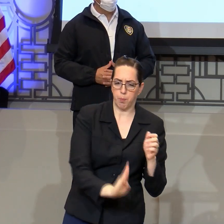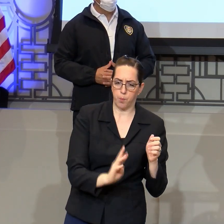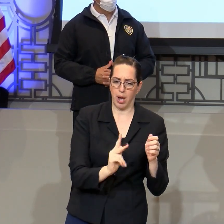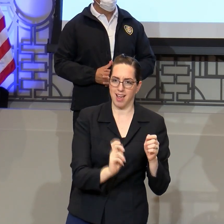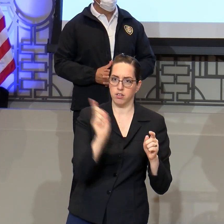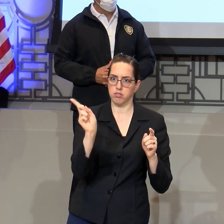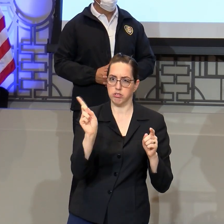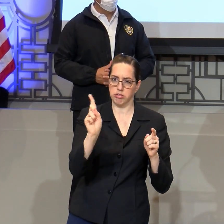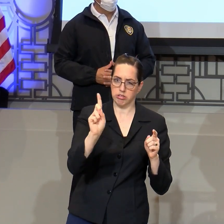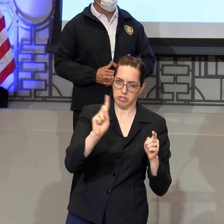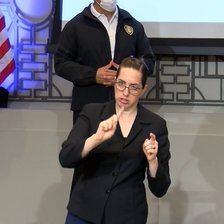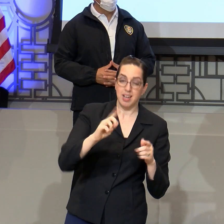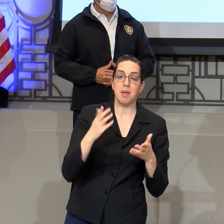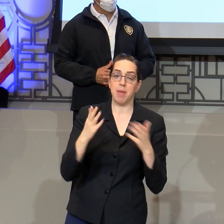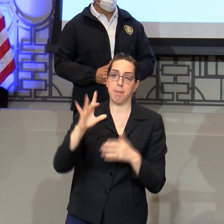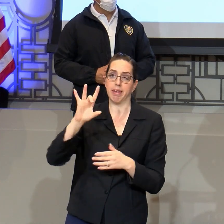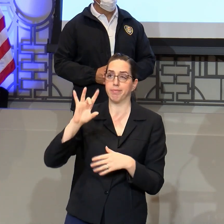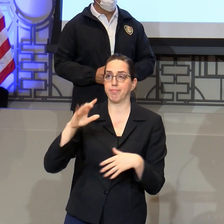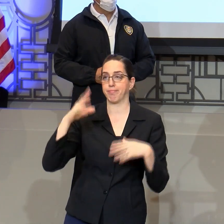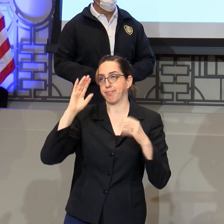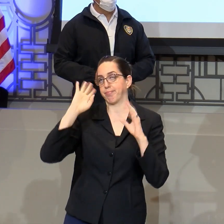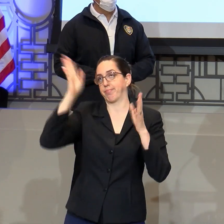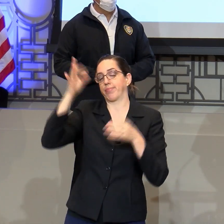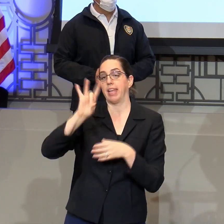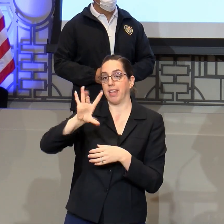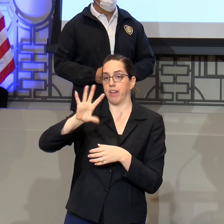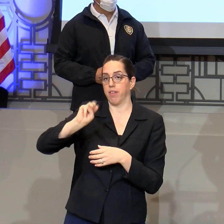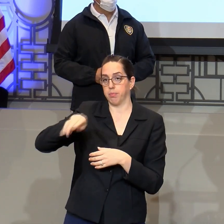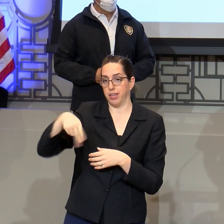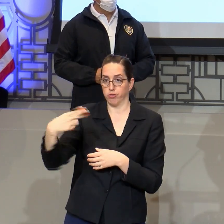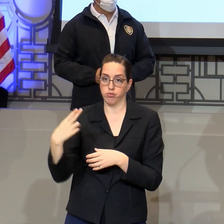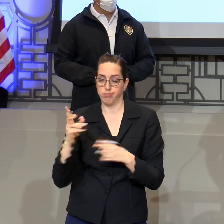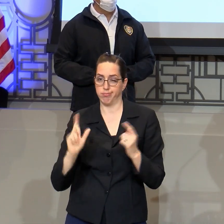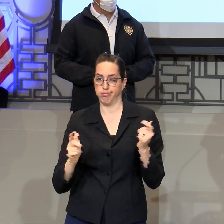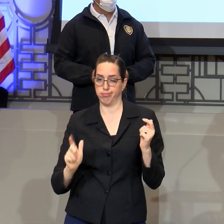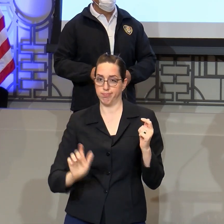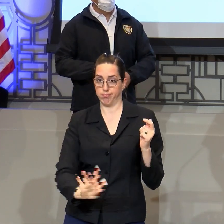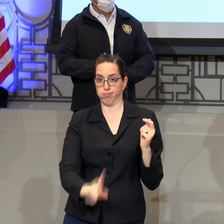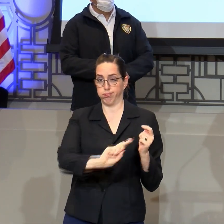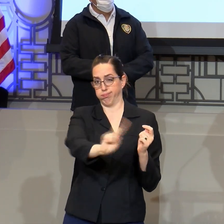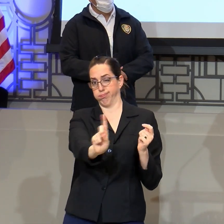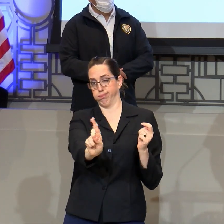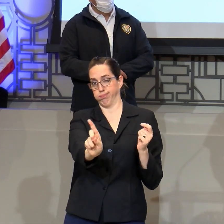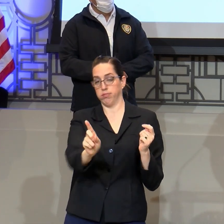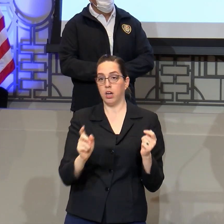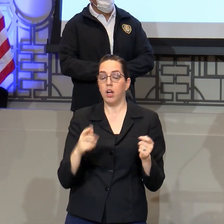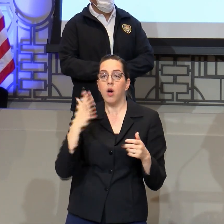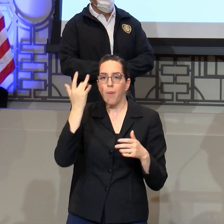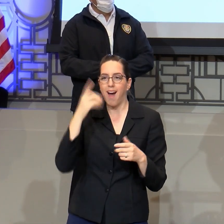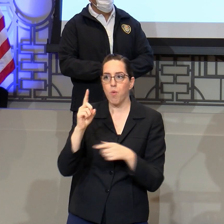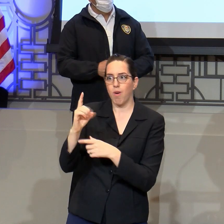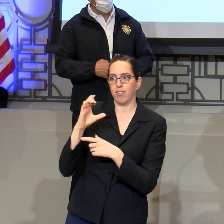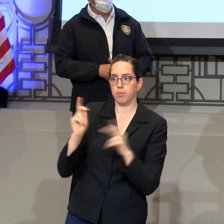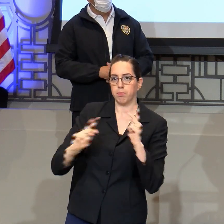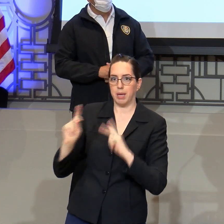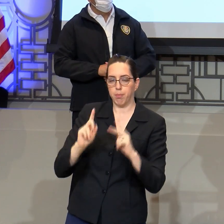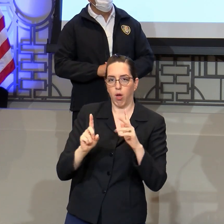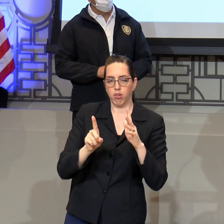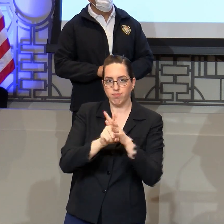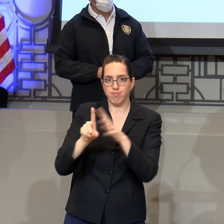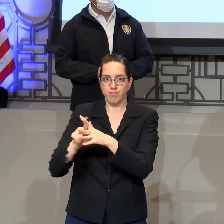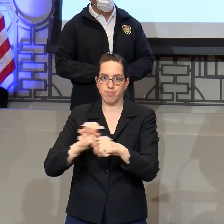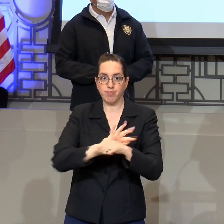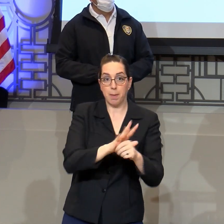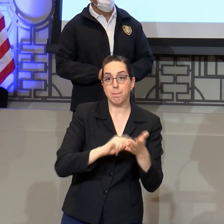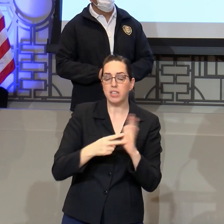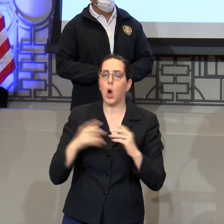probably 85 miles an hour, because with 100 and something people being reported as being infected, clearly we've not